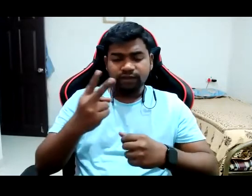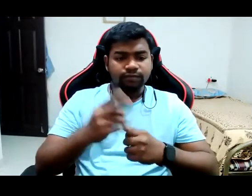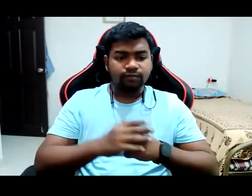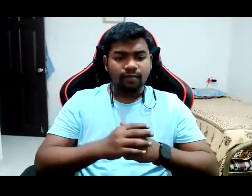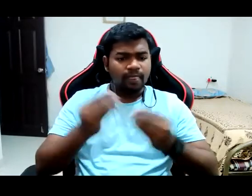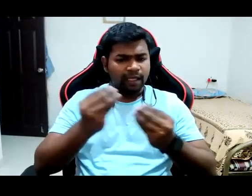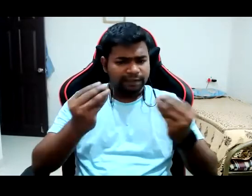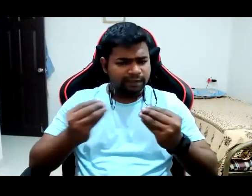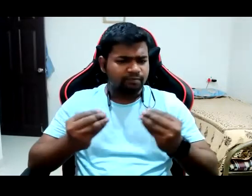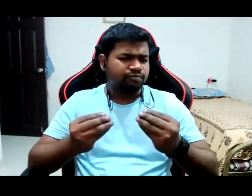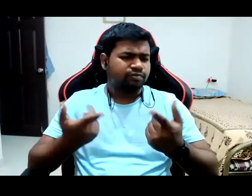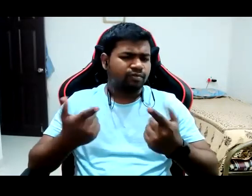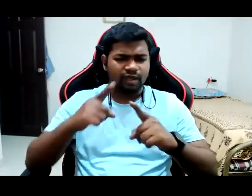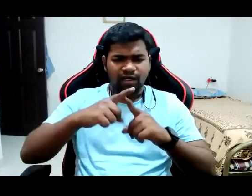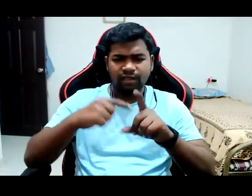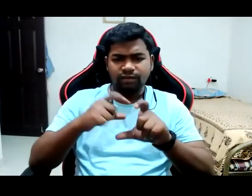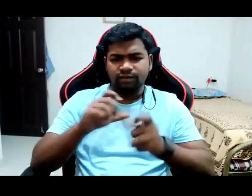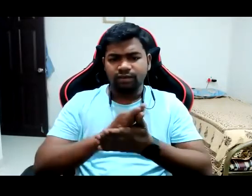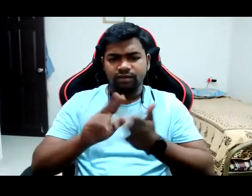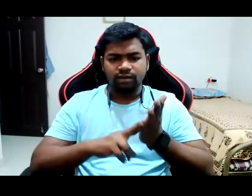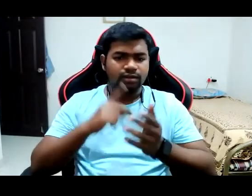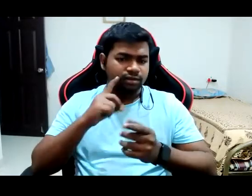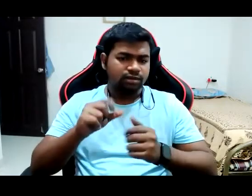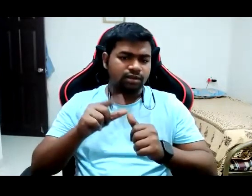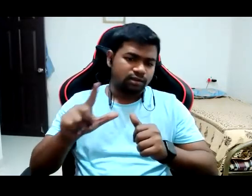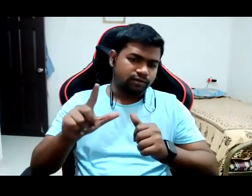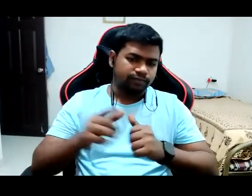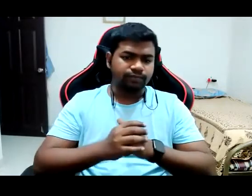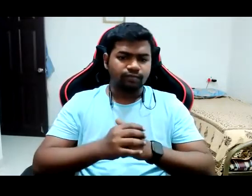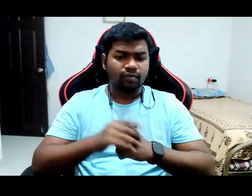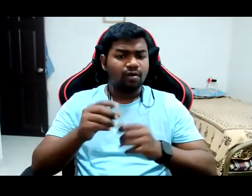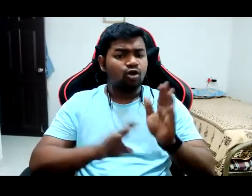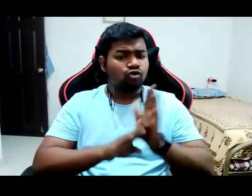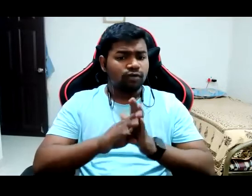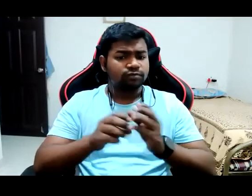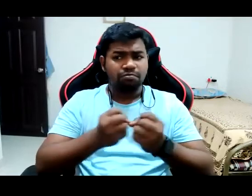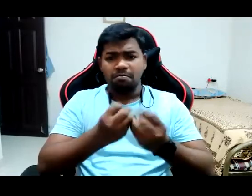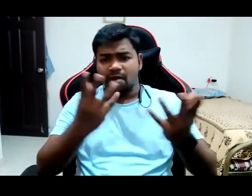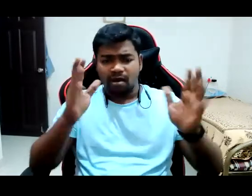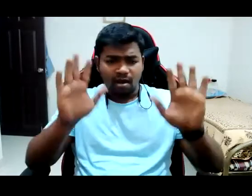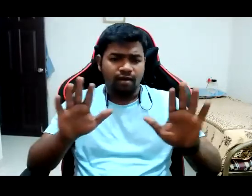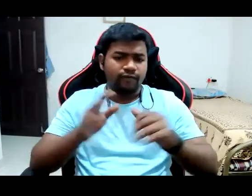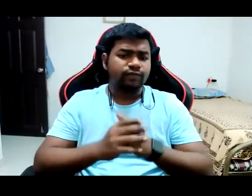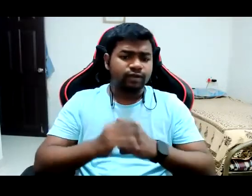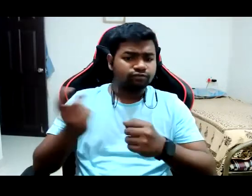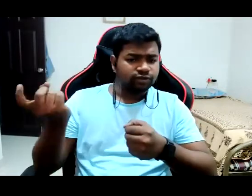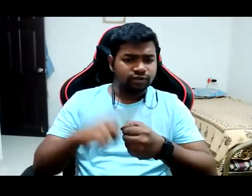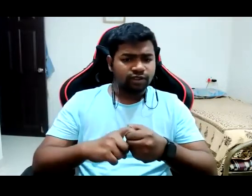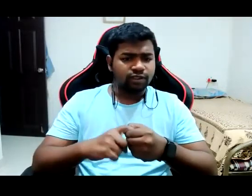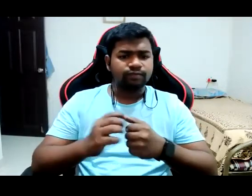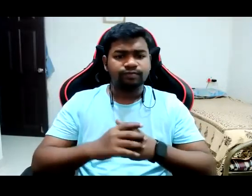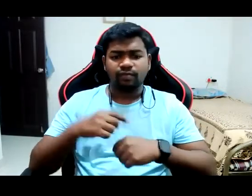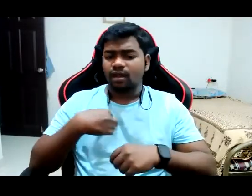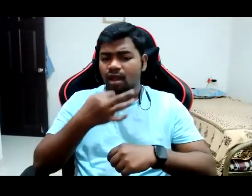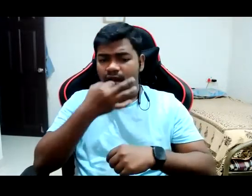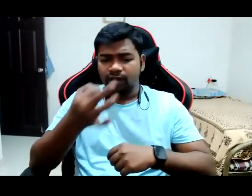of a technical prototype per team. And so, there are a lot of developers out there in the community right now who've signed up. And so what we ask for